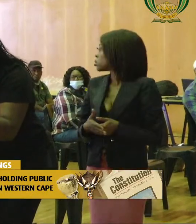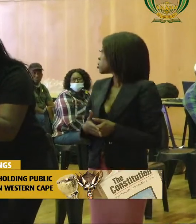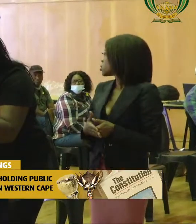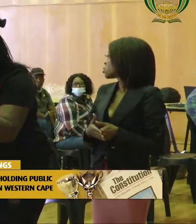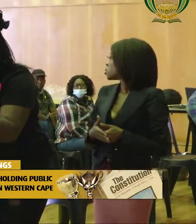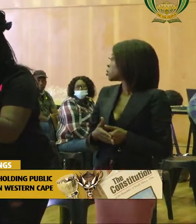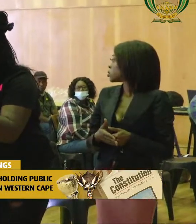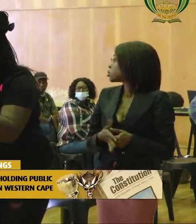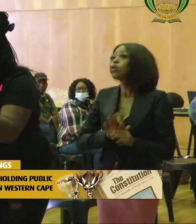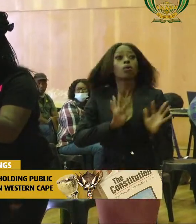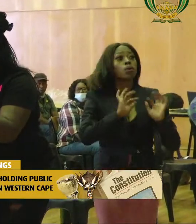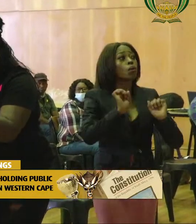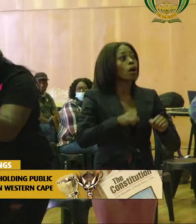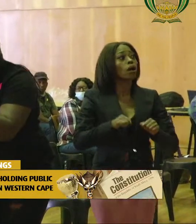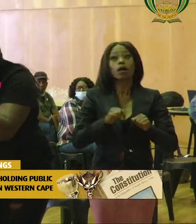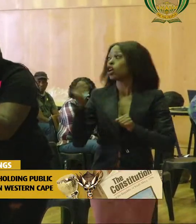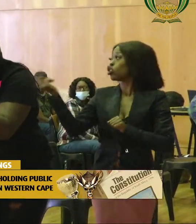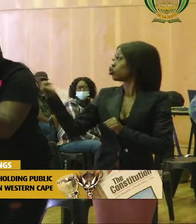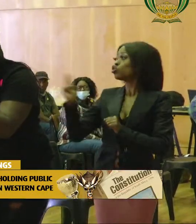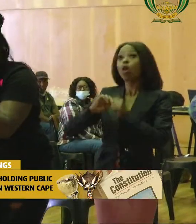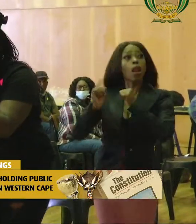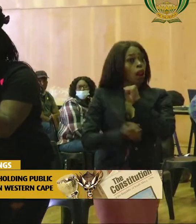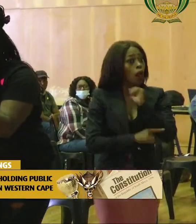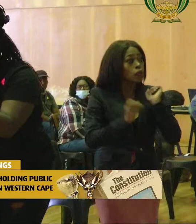So you agree that these are the last two?